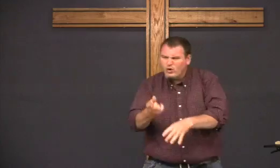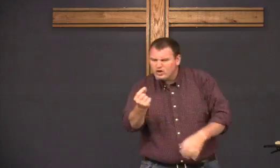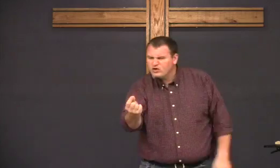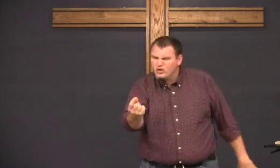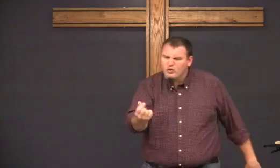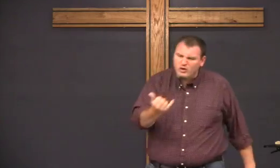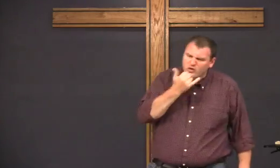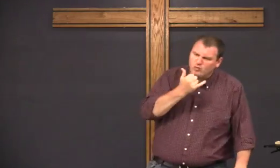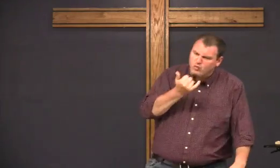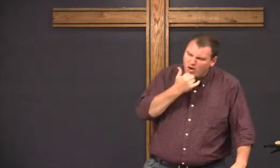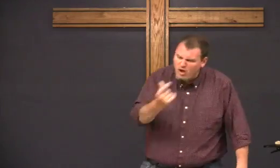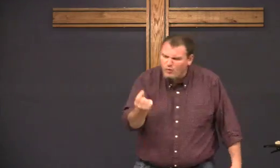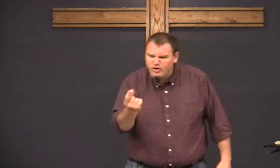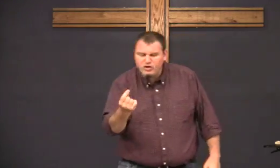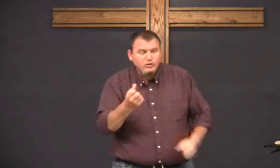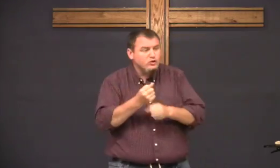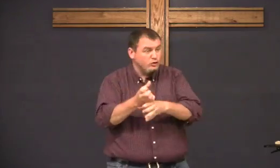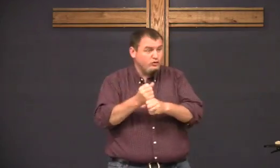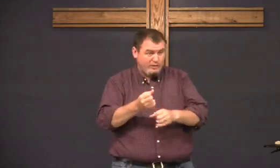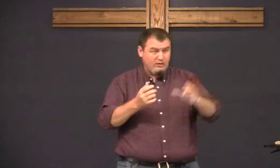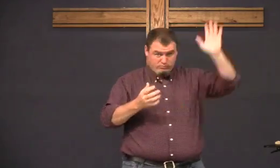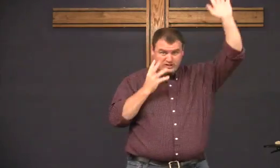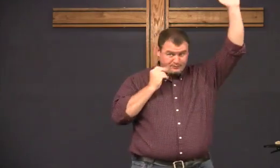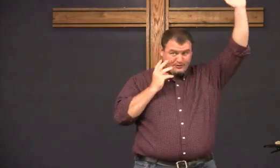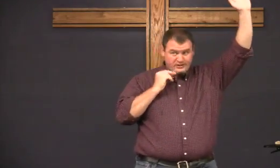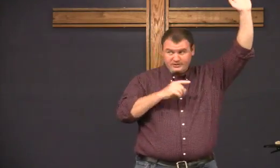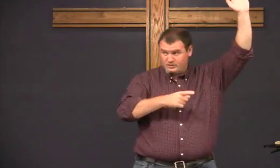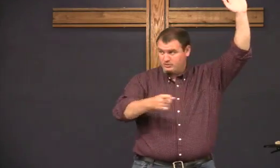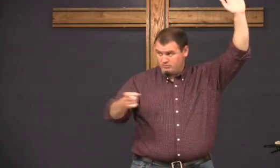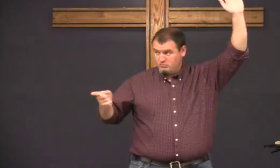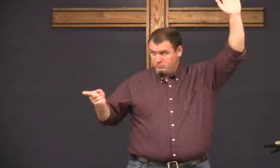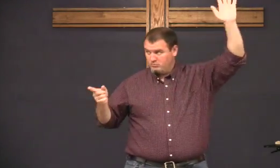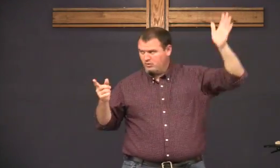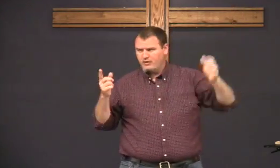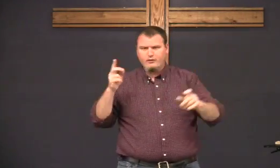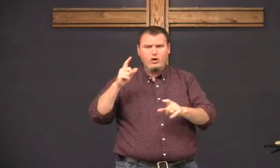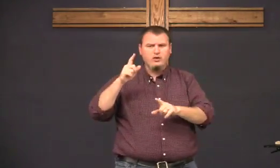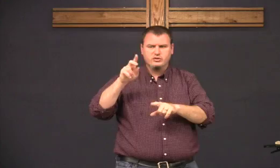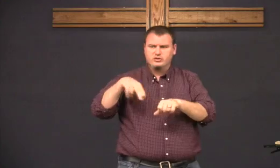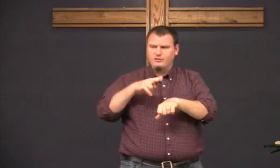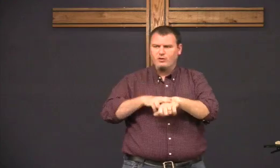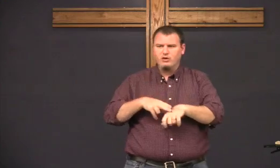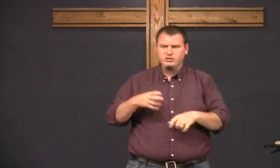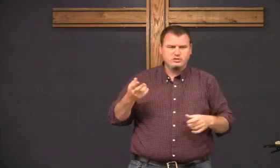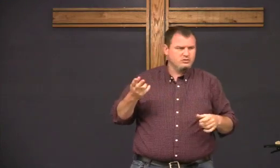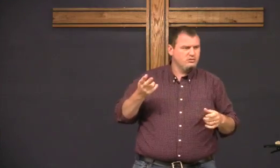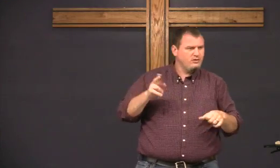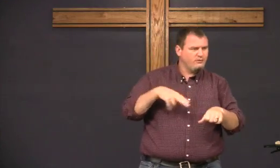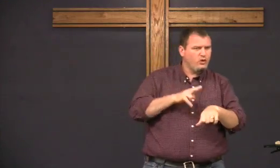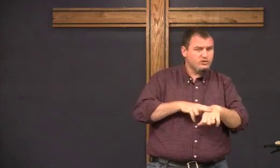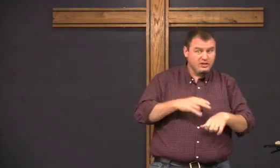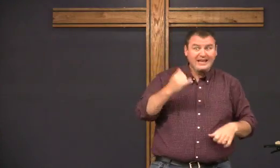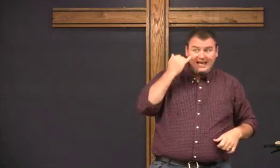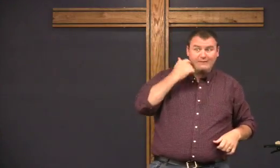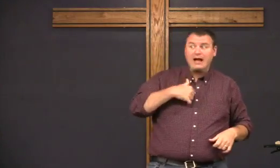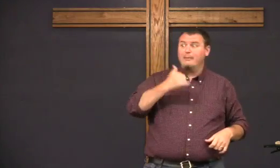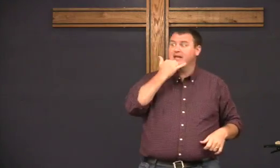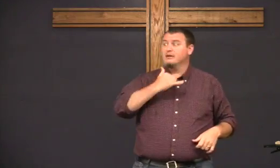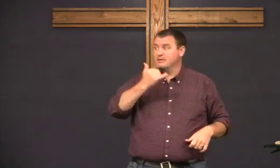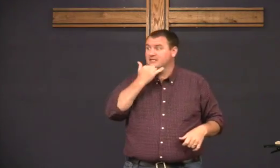are you doing? You're wrong. What are you doing? Chewed you out? Experienced? Of course, of course, of course. If I make a